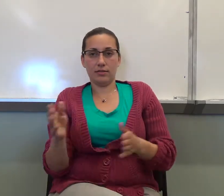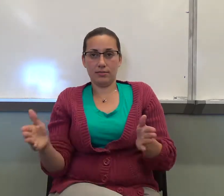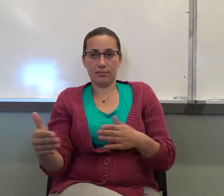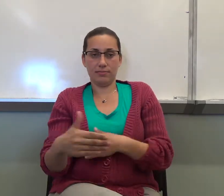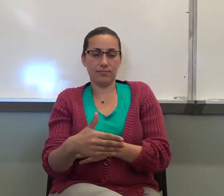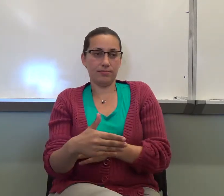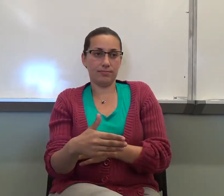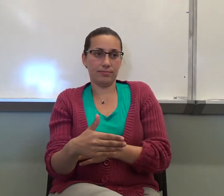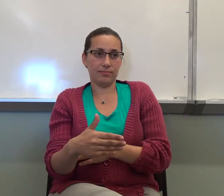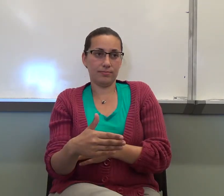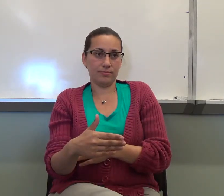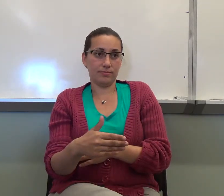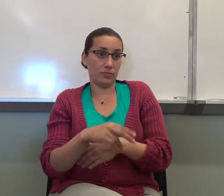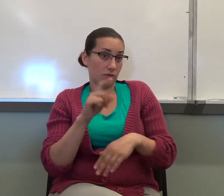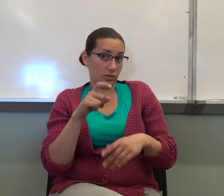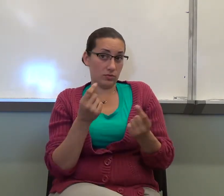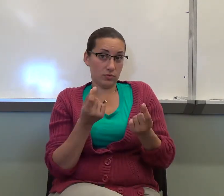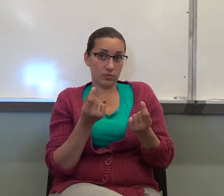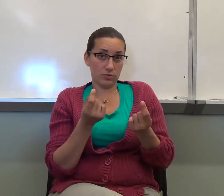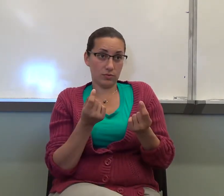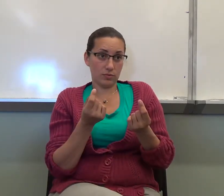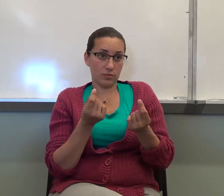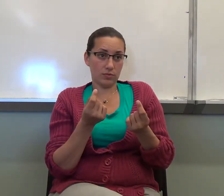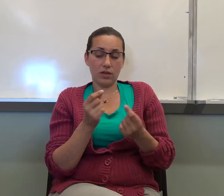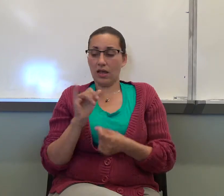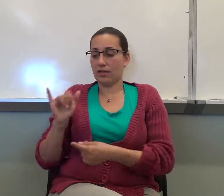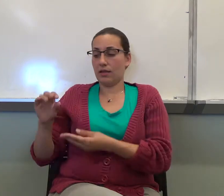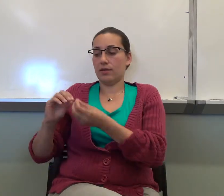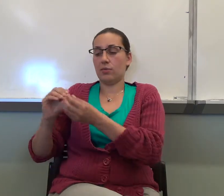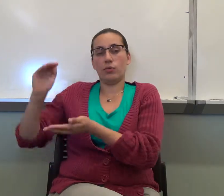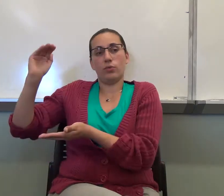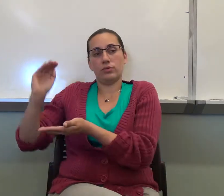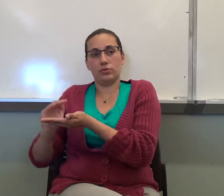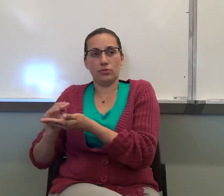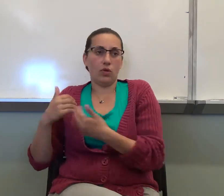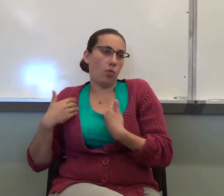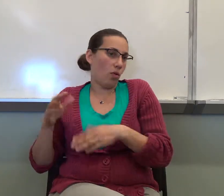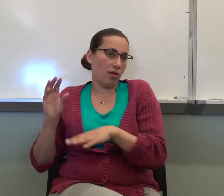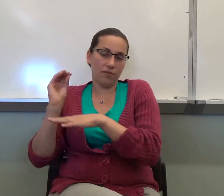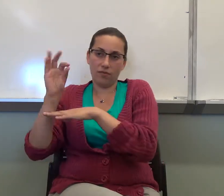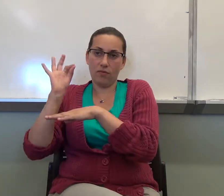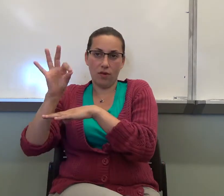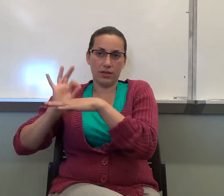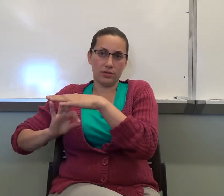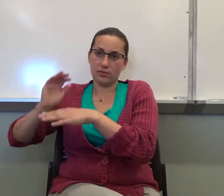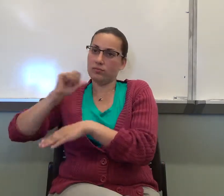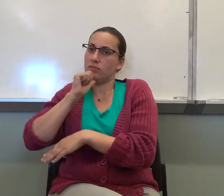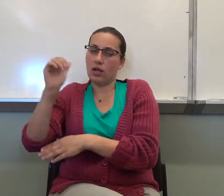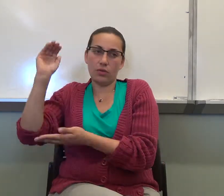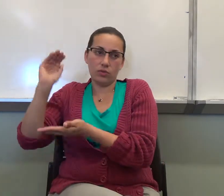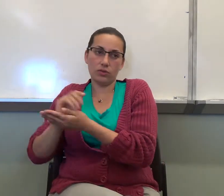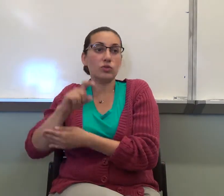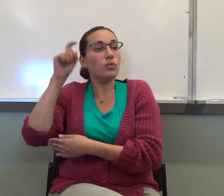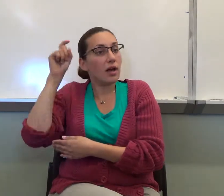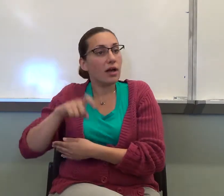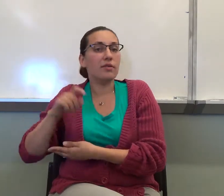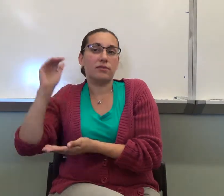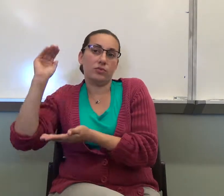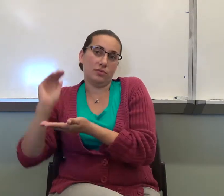Now the only thing we need to do here is reduce that, because you don't want to leave a fraction unreduced, that's a no-no. Okay,